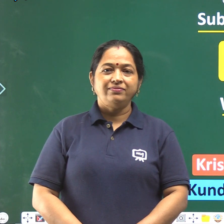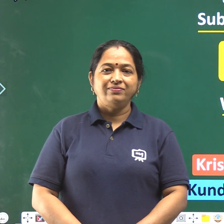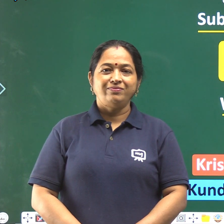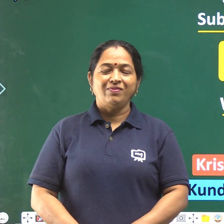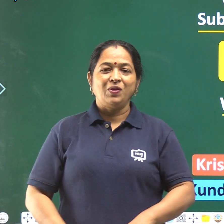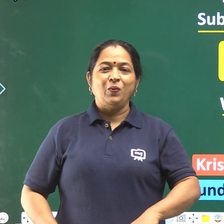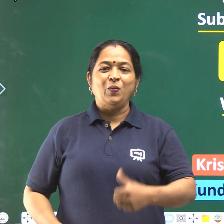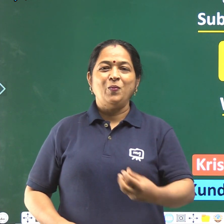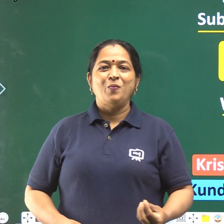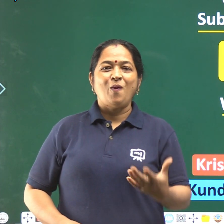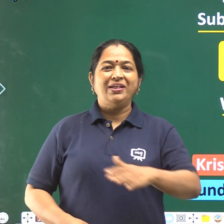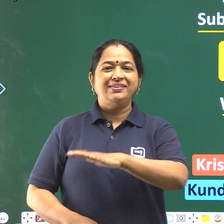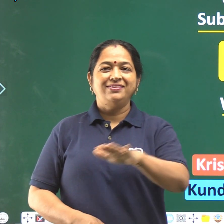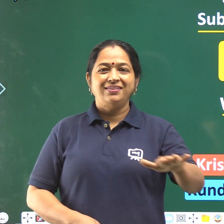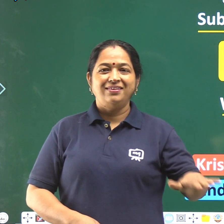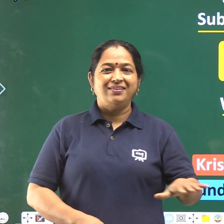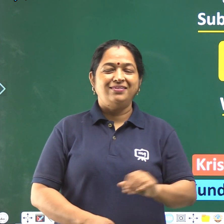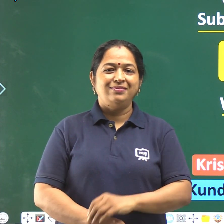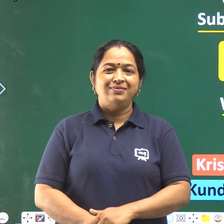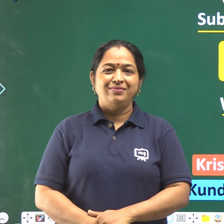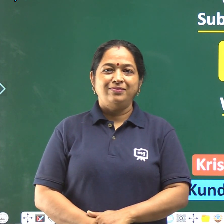Good morning, children.